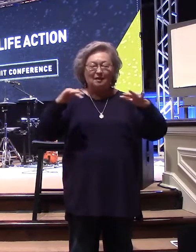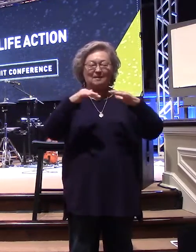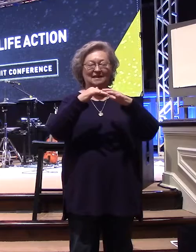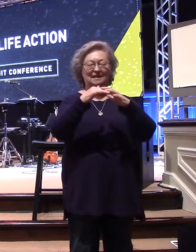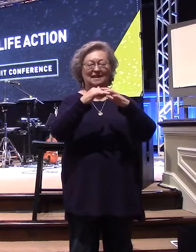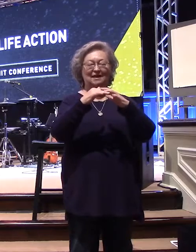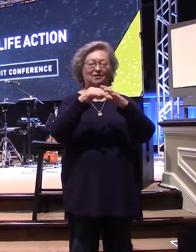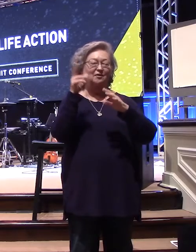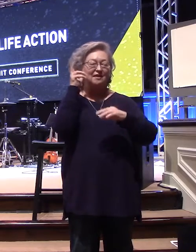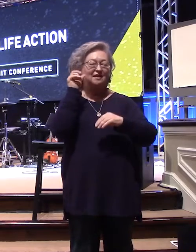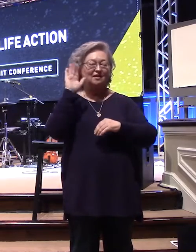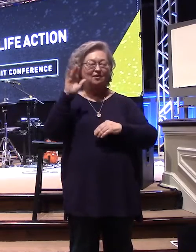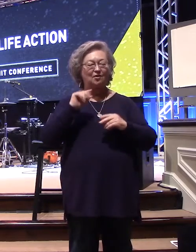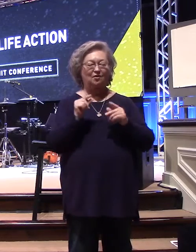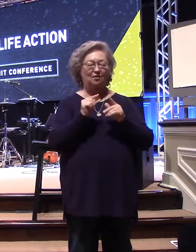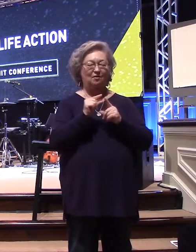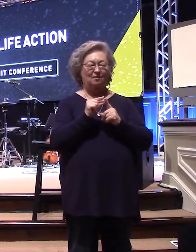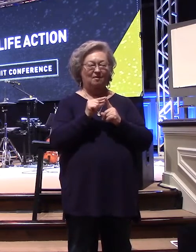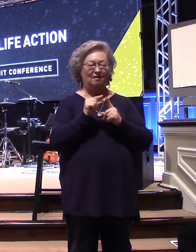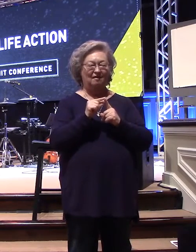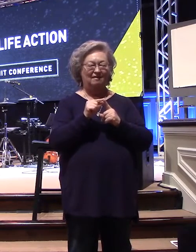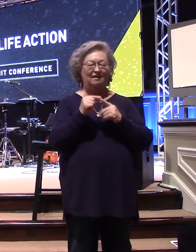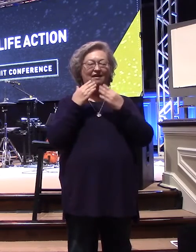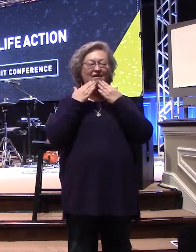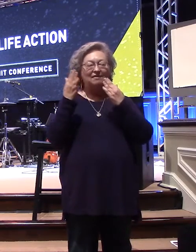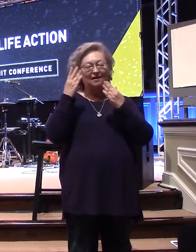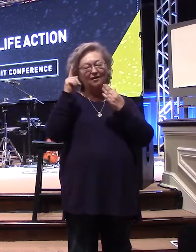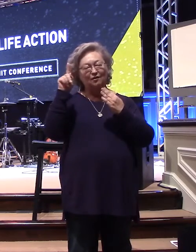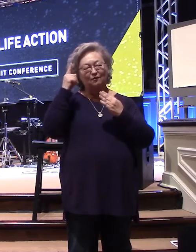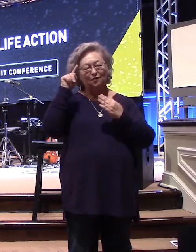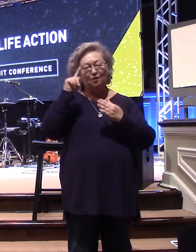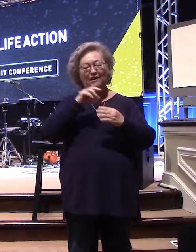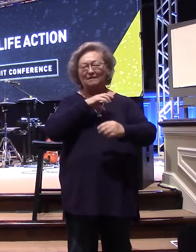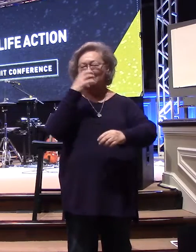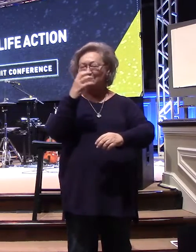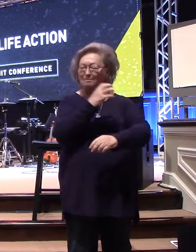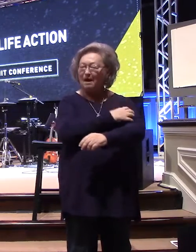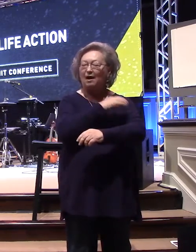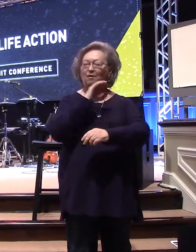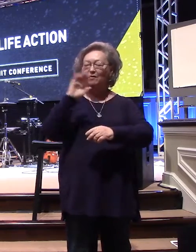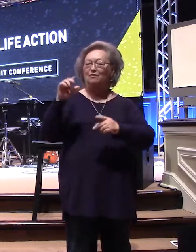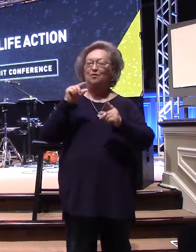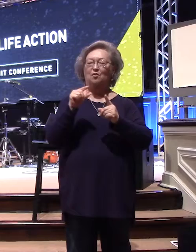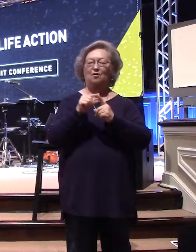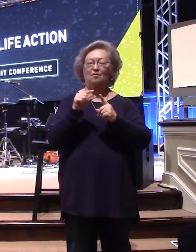under your word. And thank you for the power of your word and how you use it